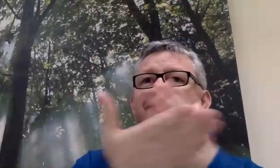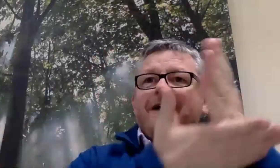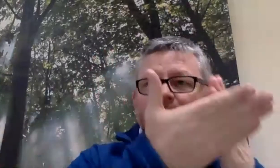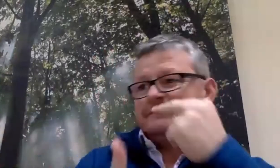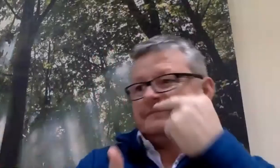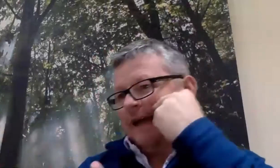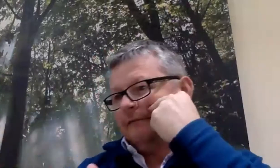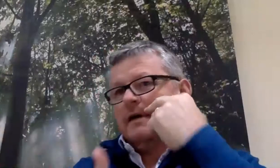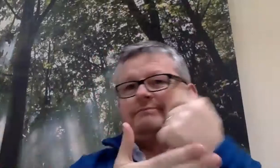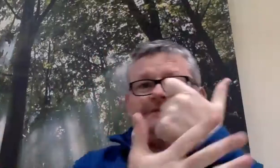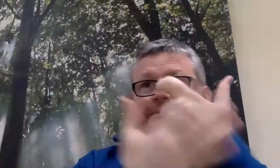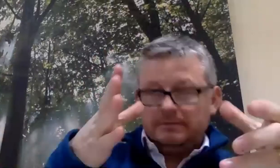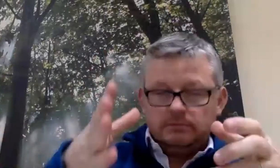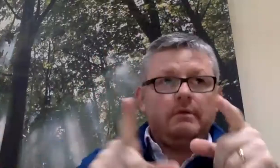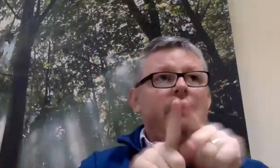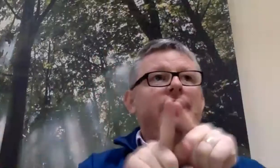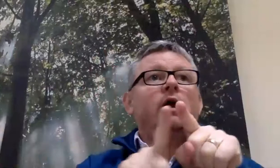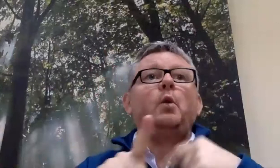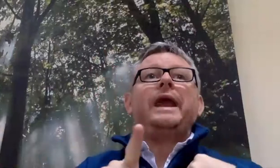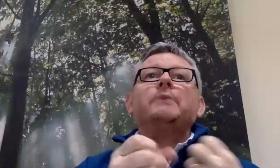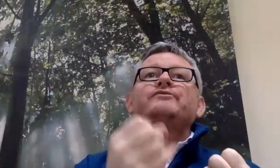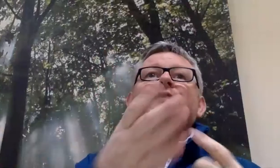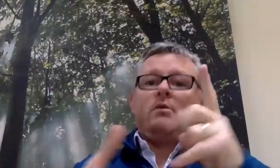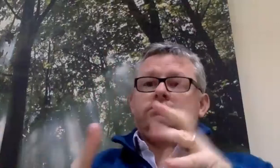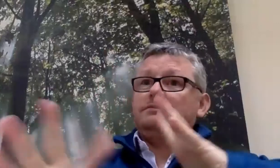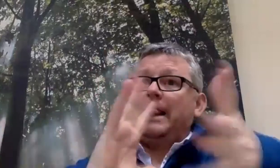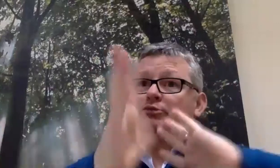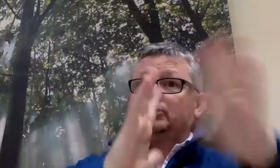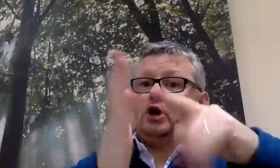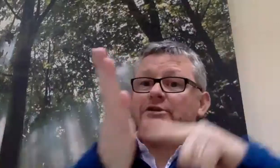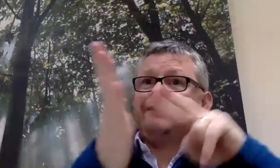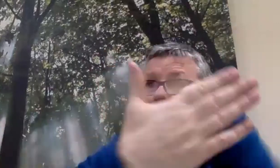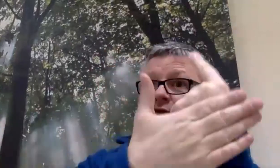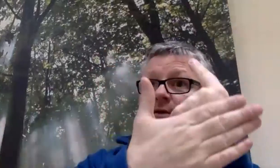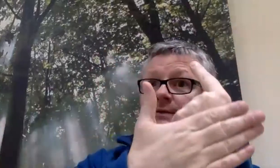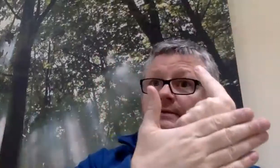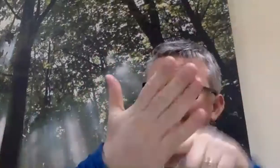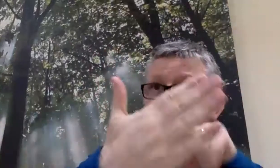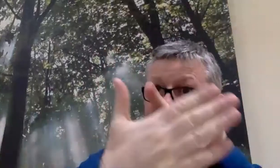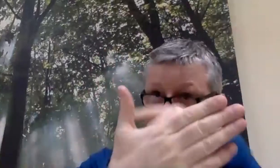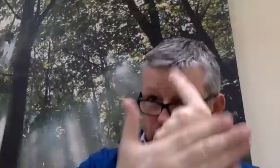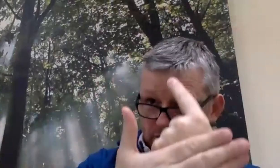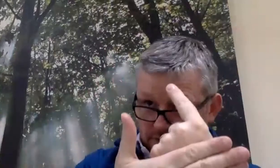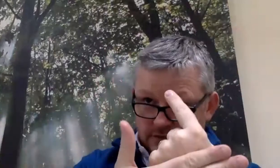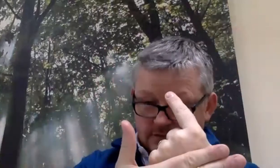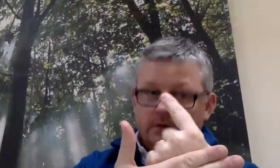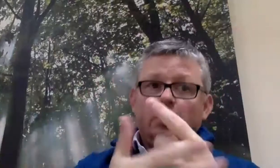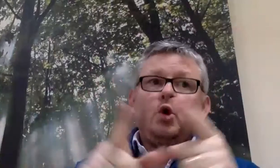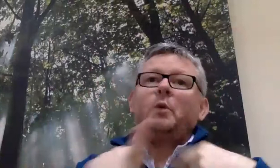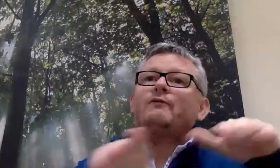We recruit 50% deaf and disabled people. We provide on-screen interpretation for